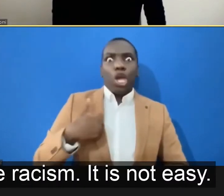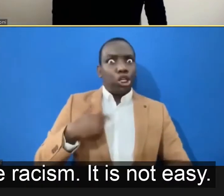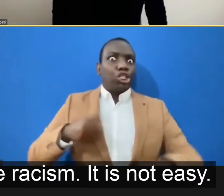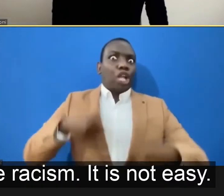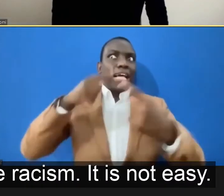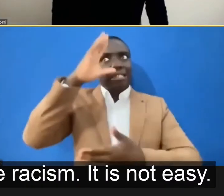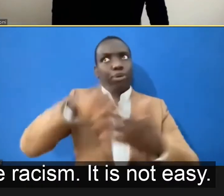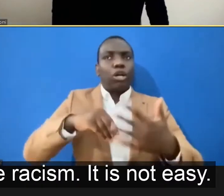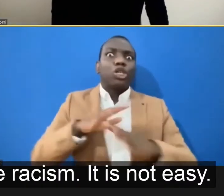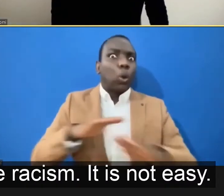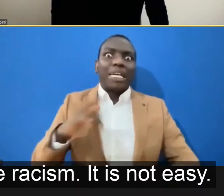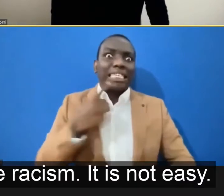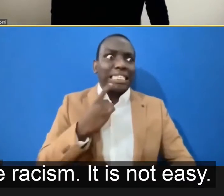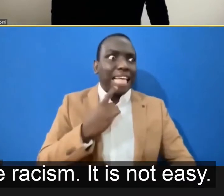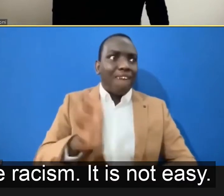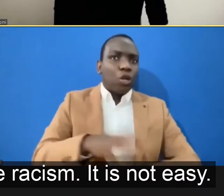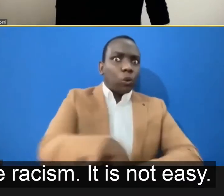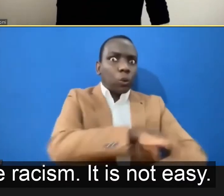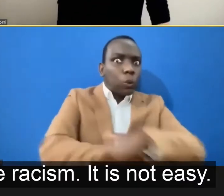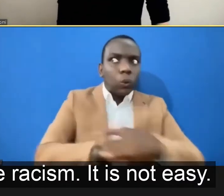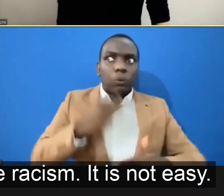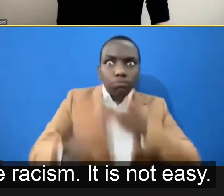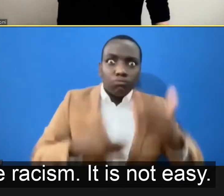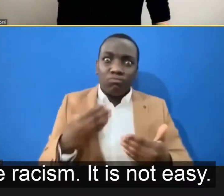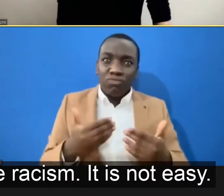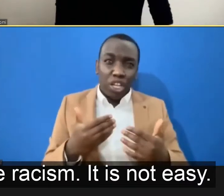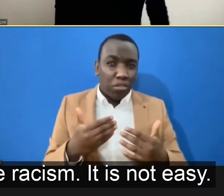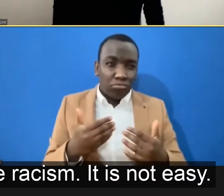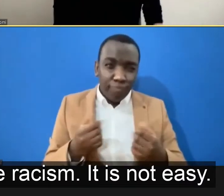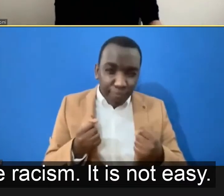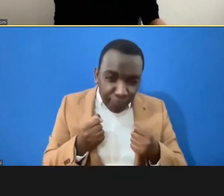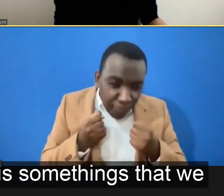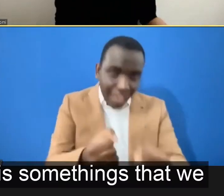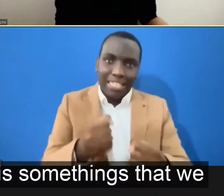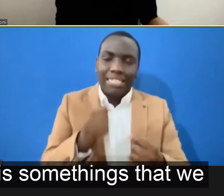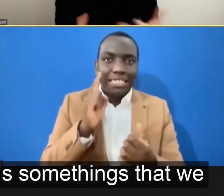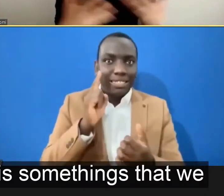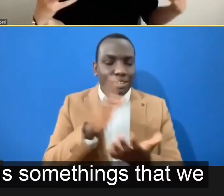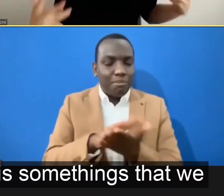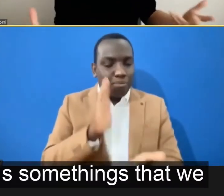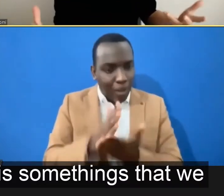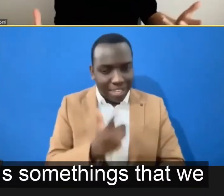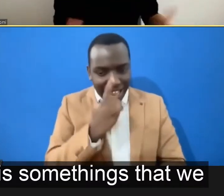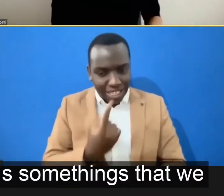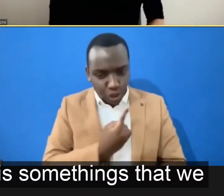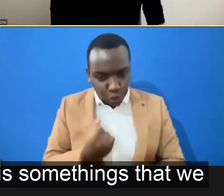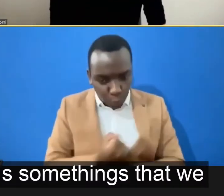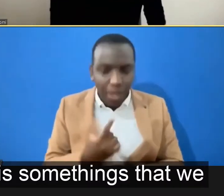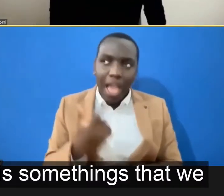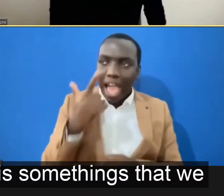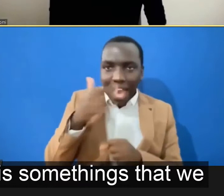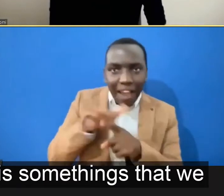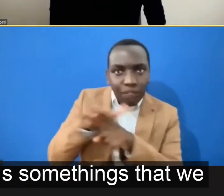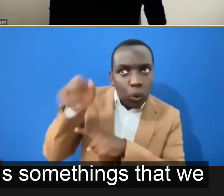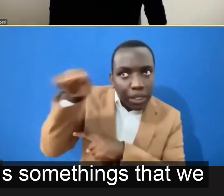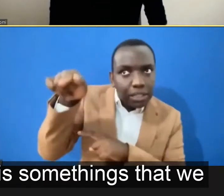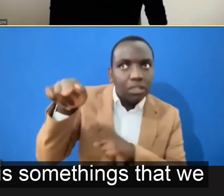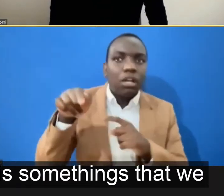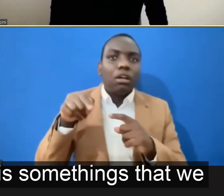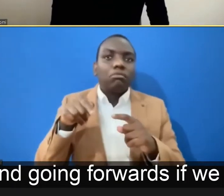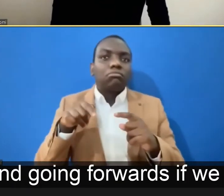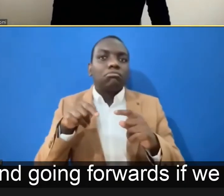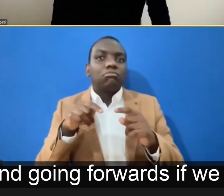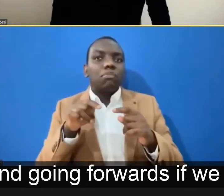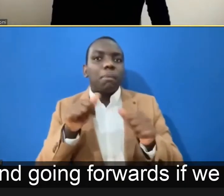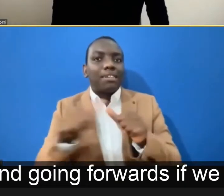colleagues and to challenge racism. It's not easy. My experience, it isn't, but it's something that we have